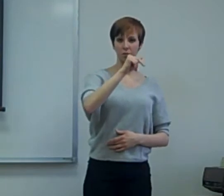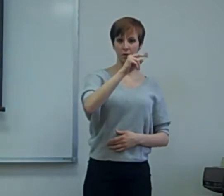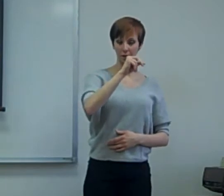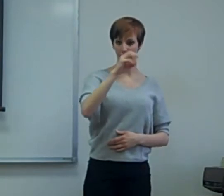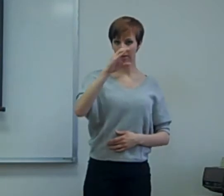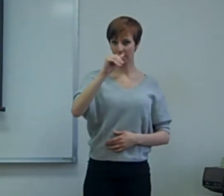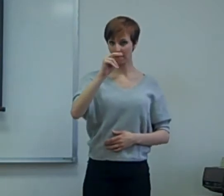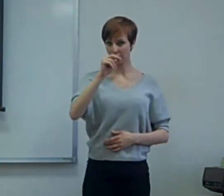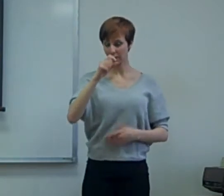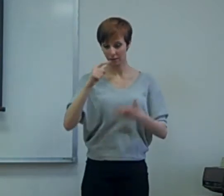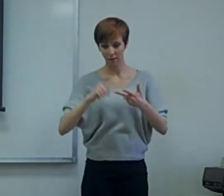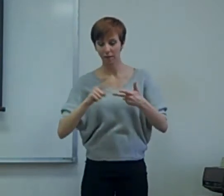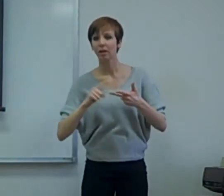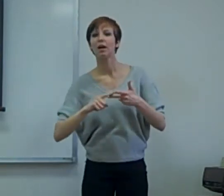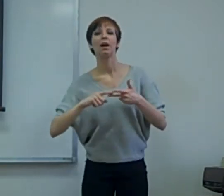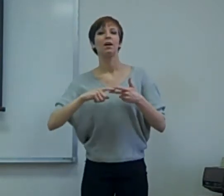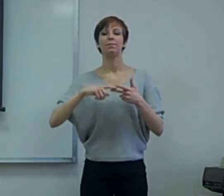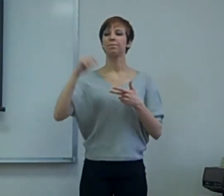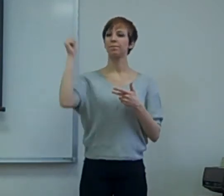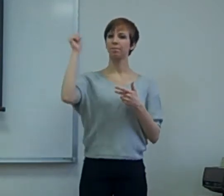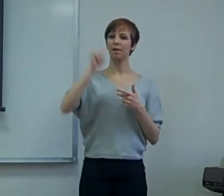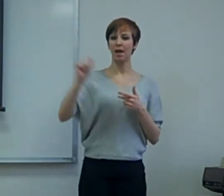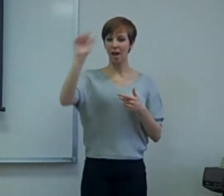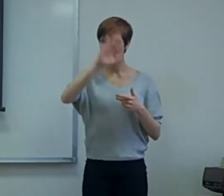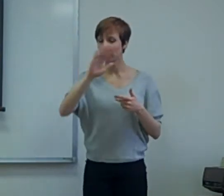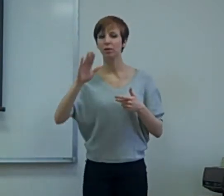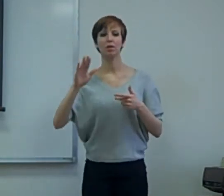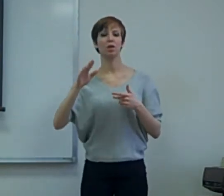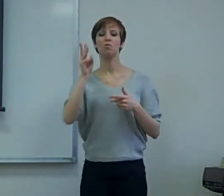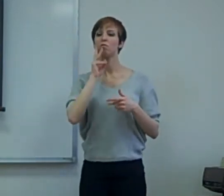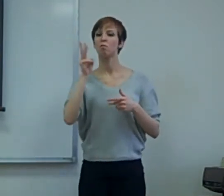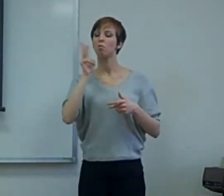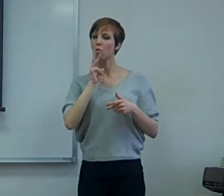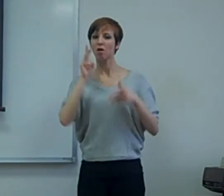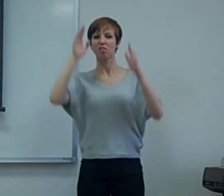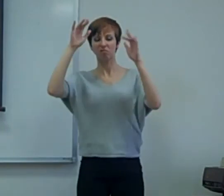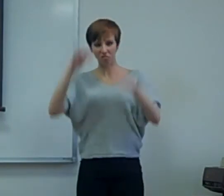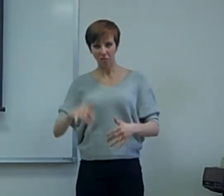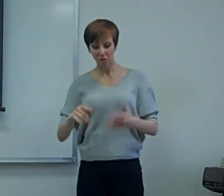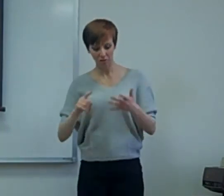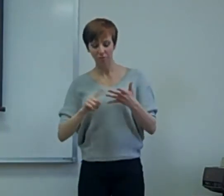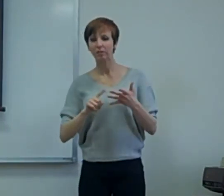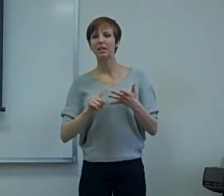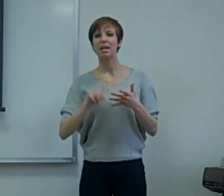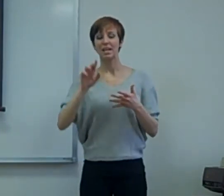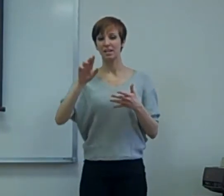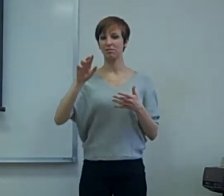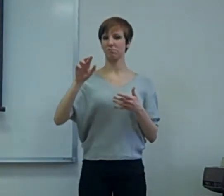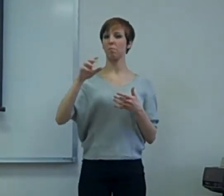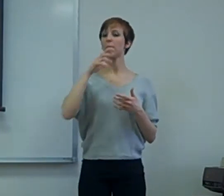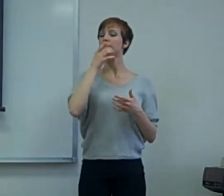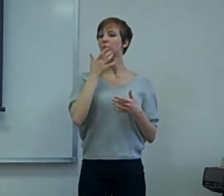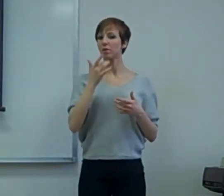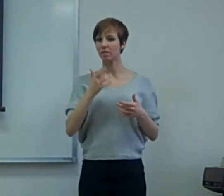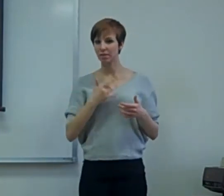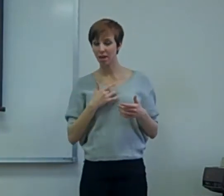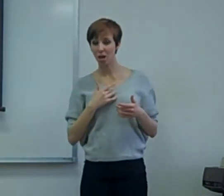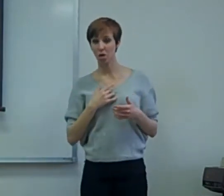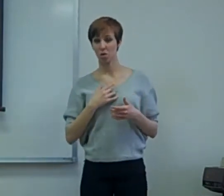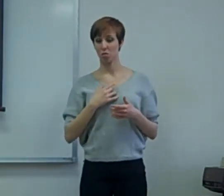went on vacation. For his 30th birthday, we took him to Italy, and